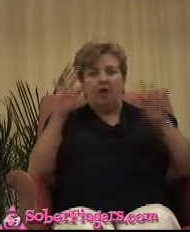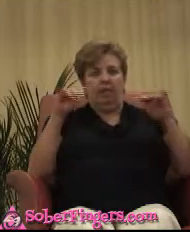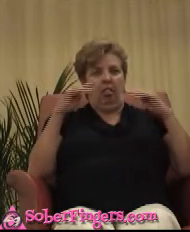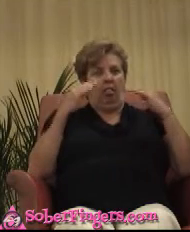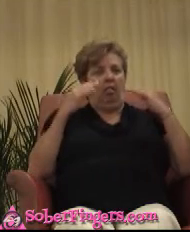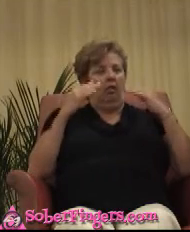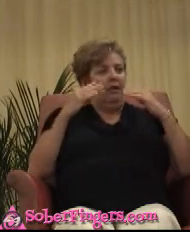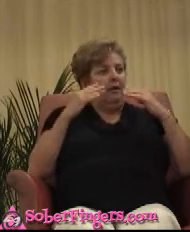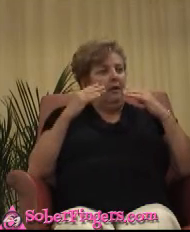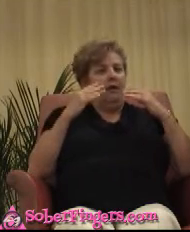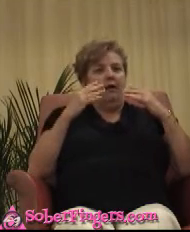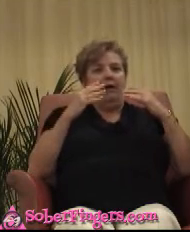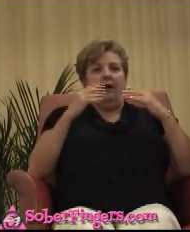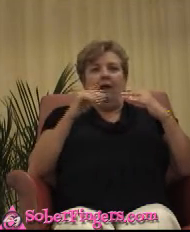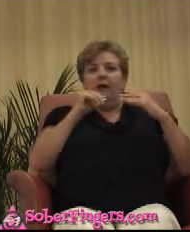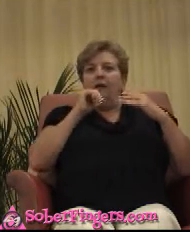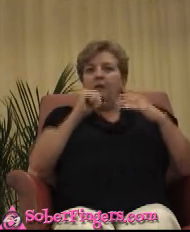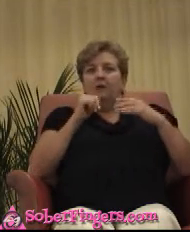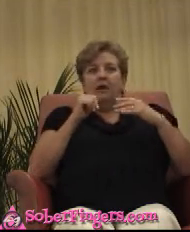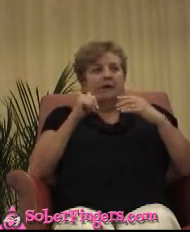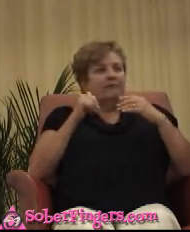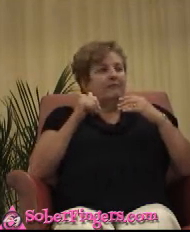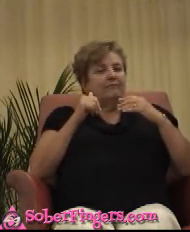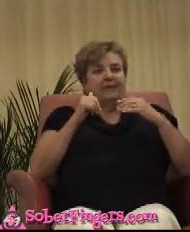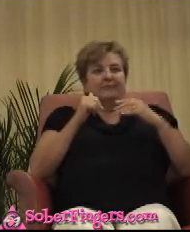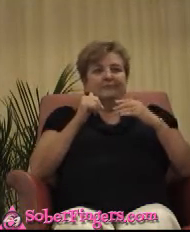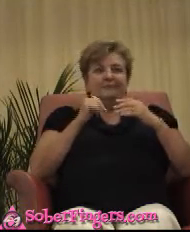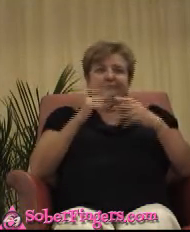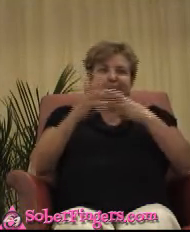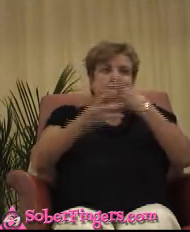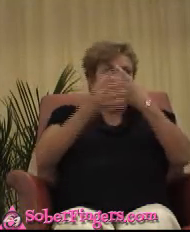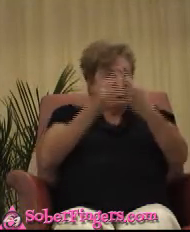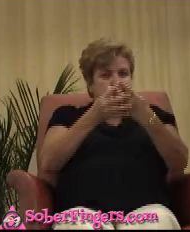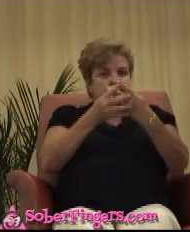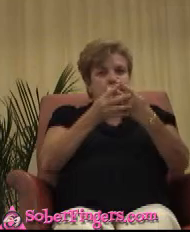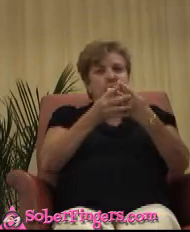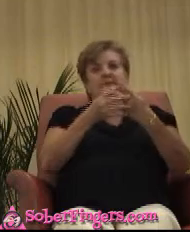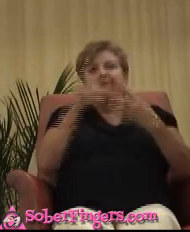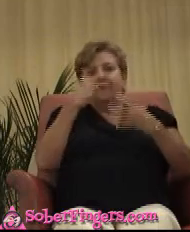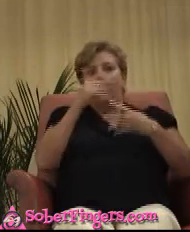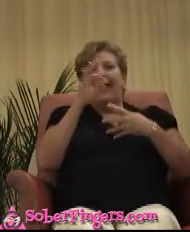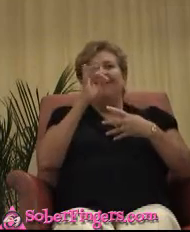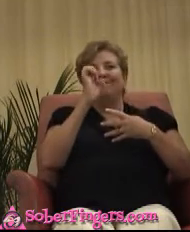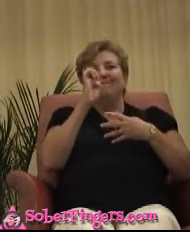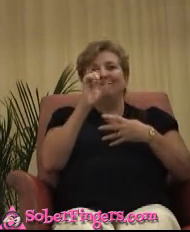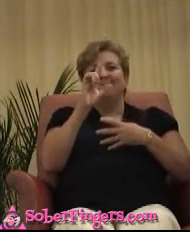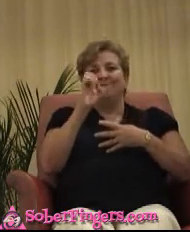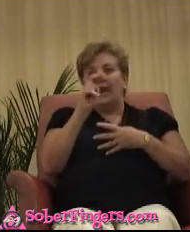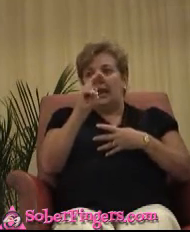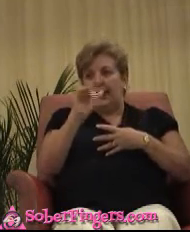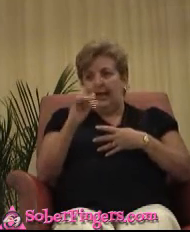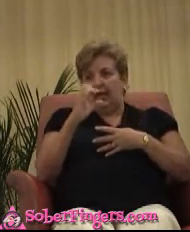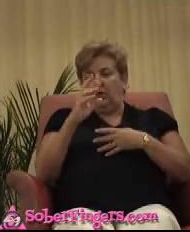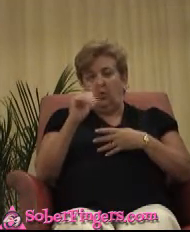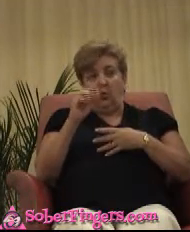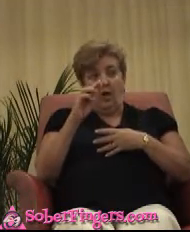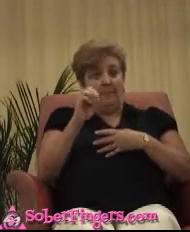qualified myself for a federal felony crime, and nor would I have gone to prison. So it's just a part of the story. I